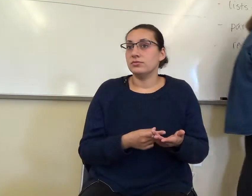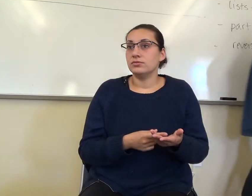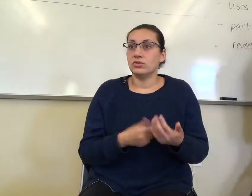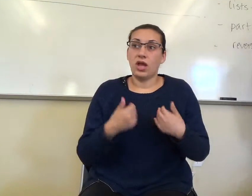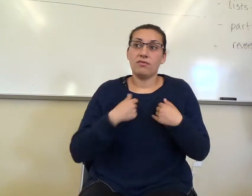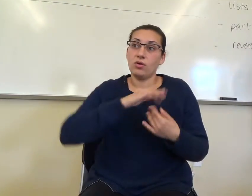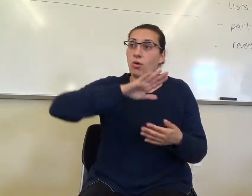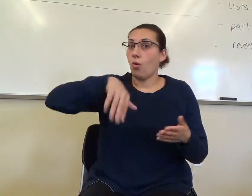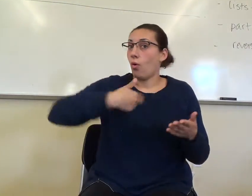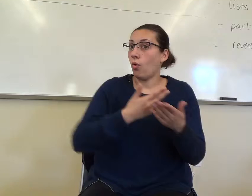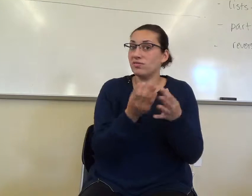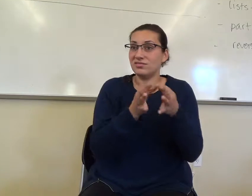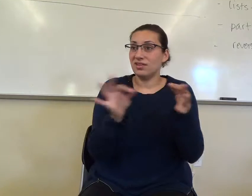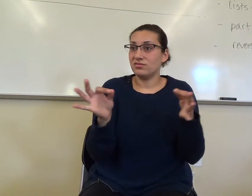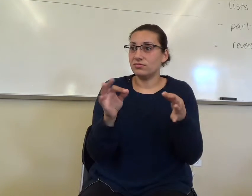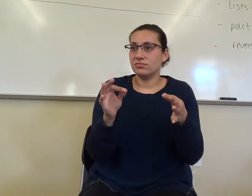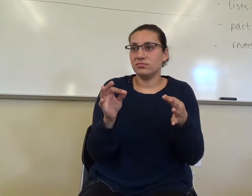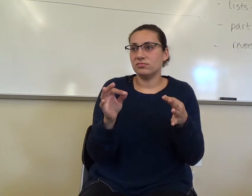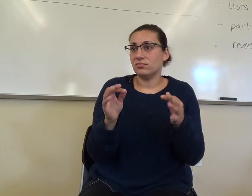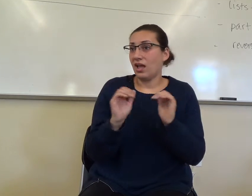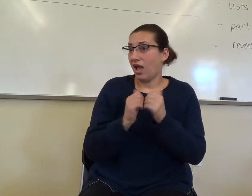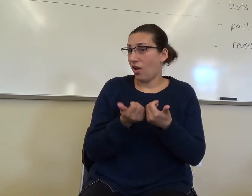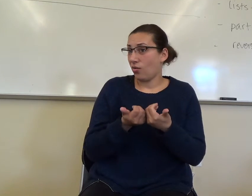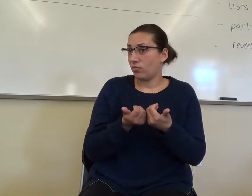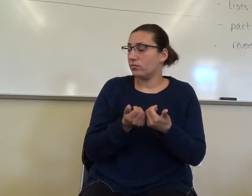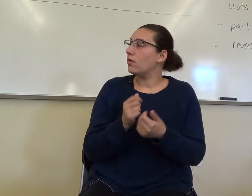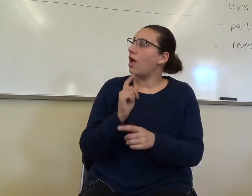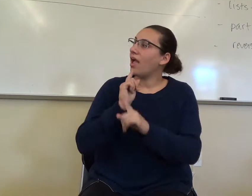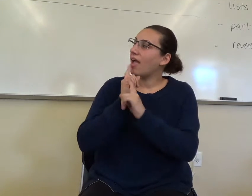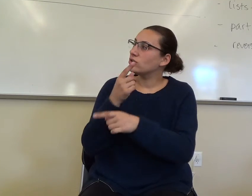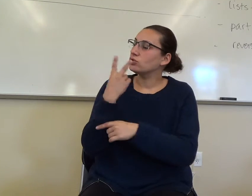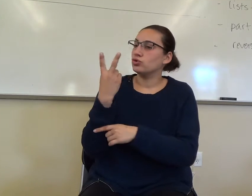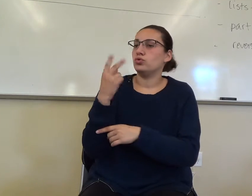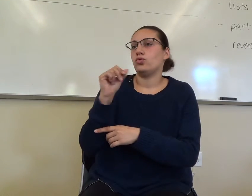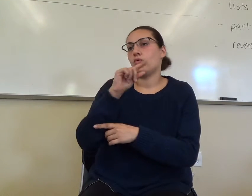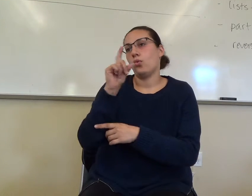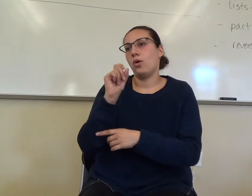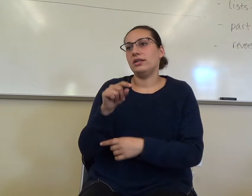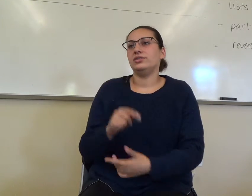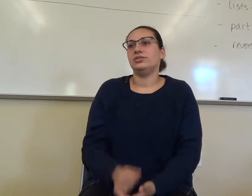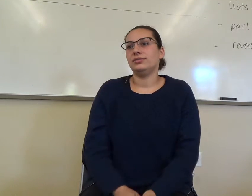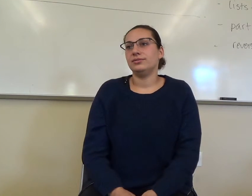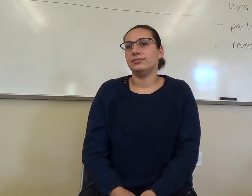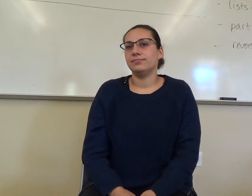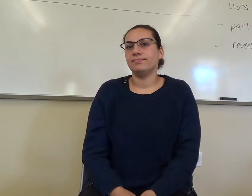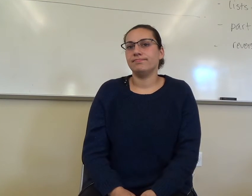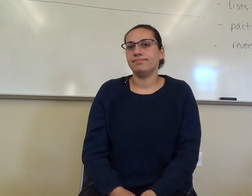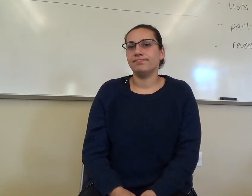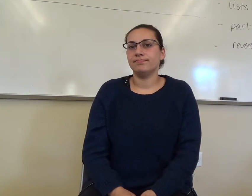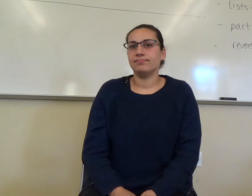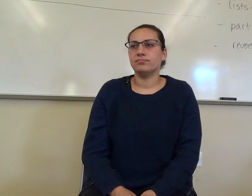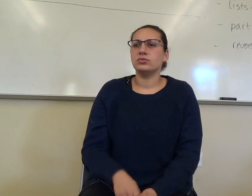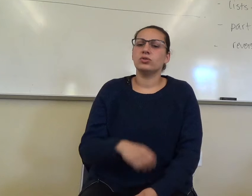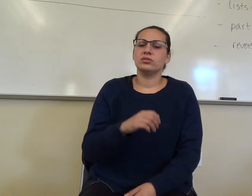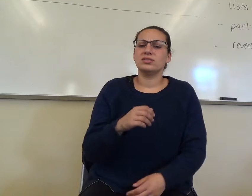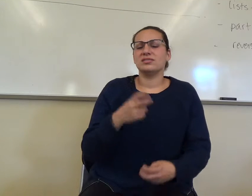thing by just answering those two questions. So this is our tough question.